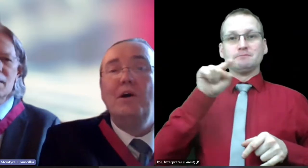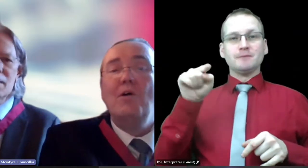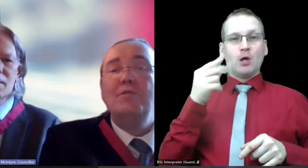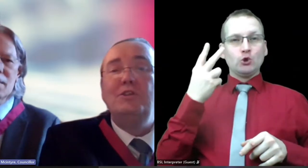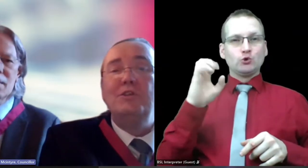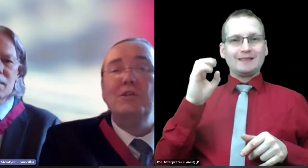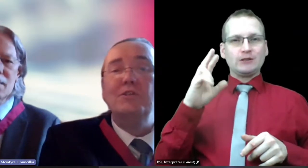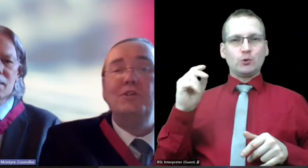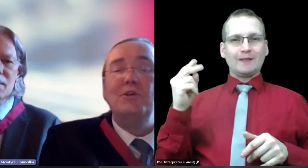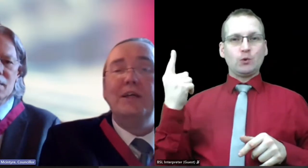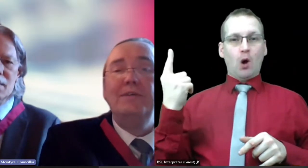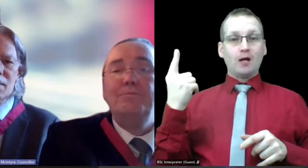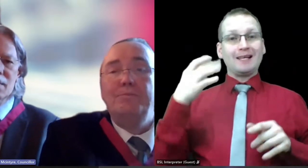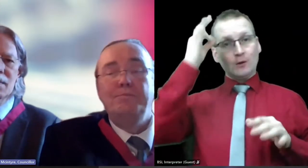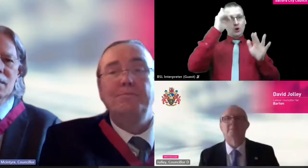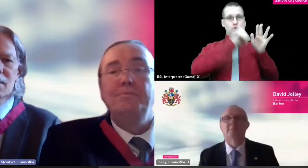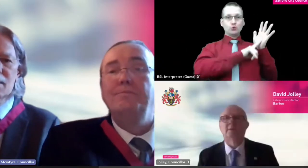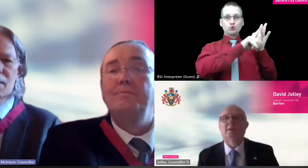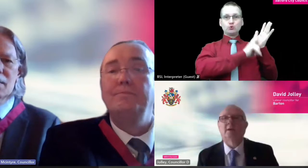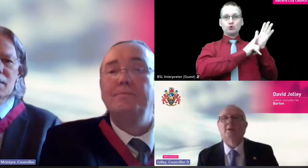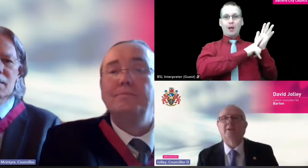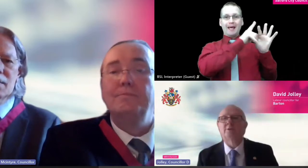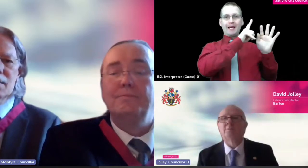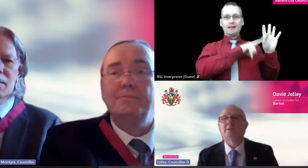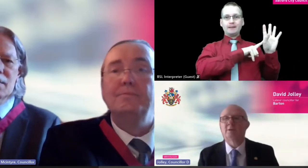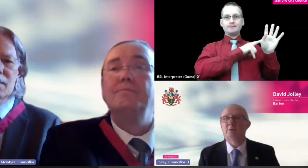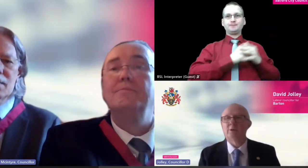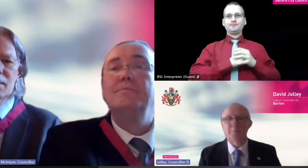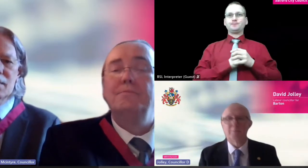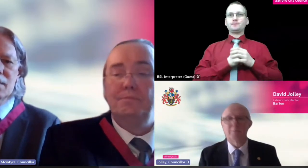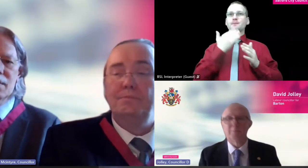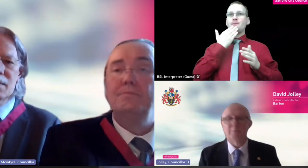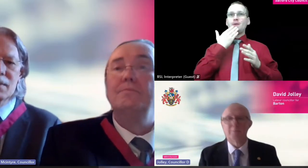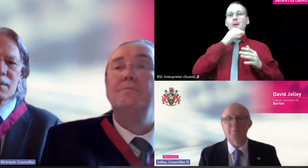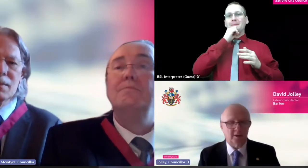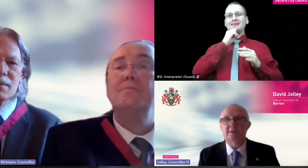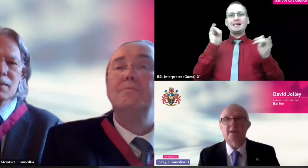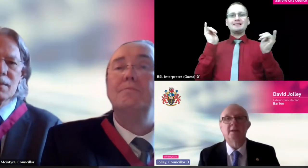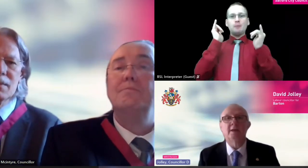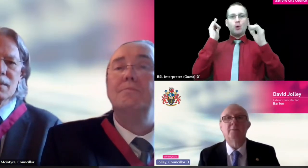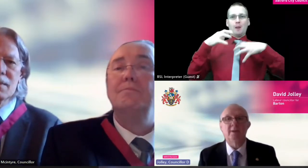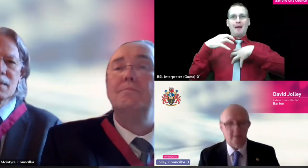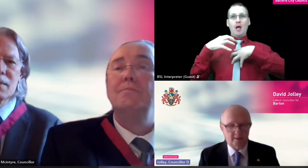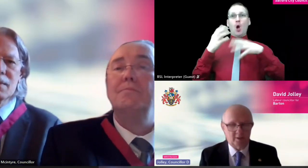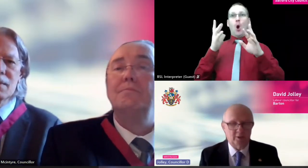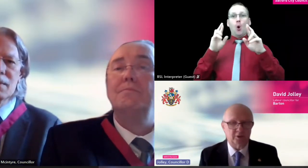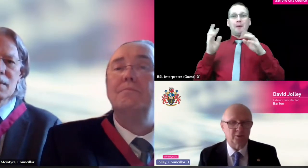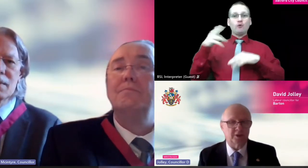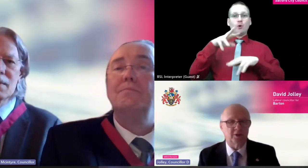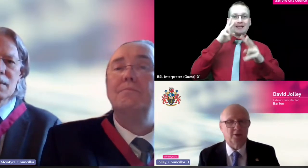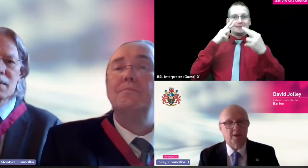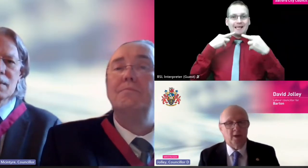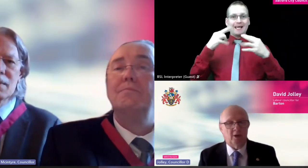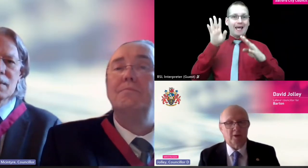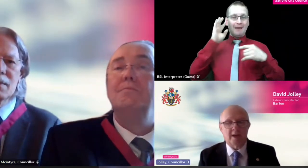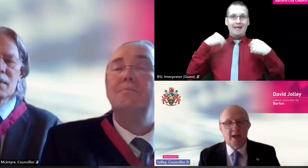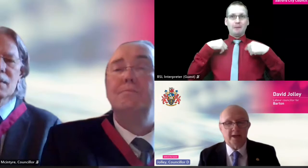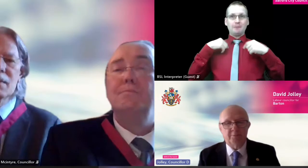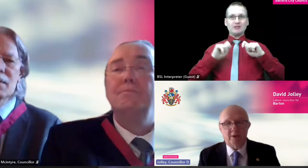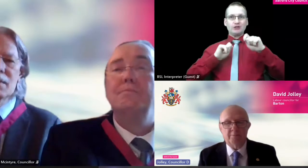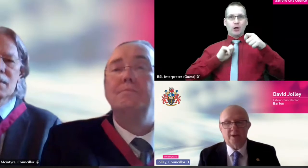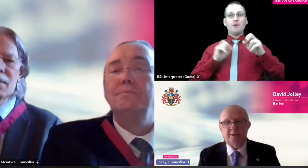2021. That's the most over important to you, Councillor Jolly. Hopefully, as we get through the day, hello, Mr. Ceremonial Mayor. I hope everybody can see and hear me. Especially to Councillor Mullins.